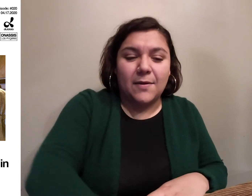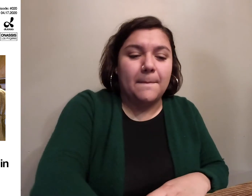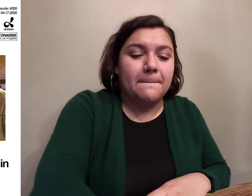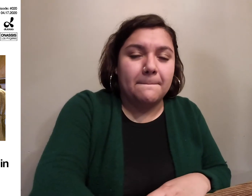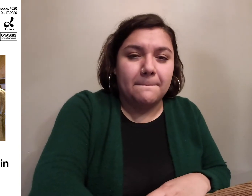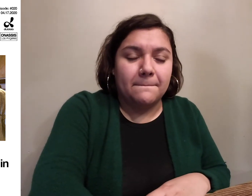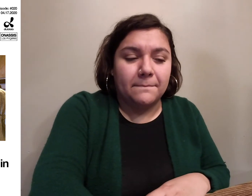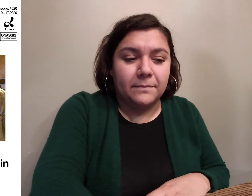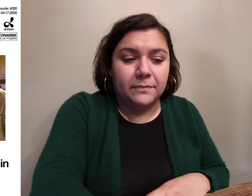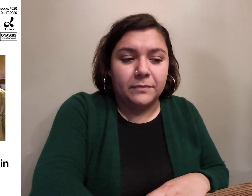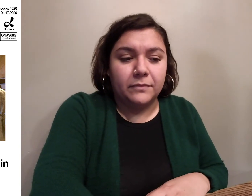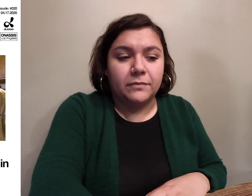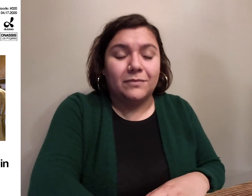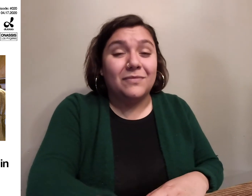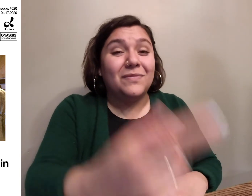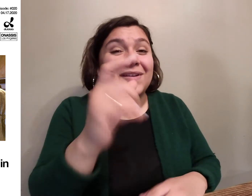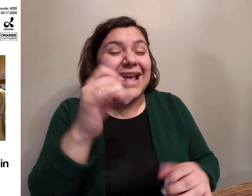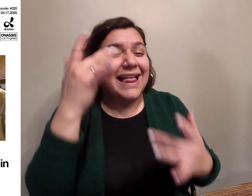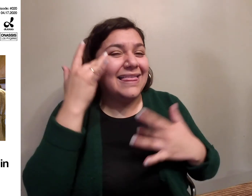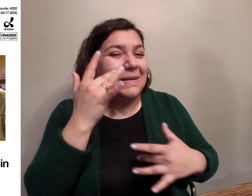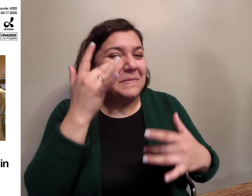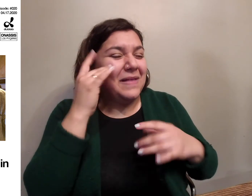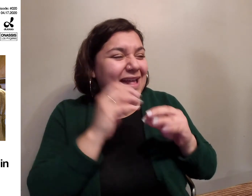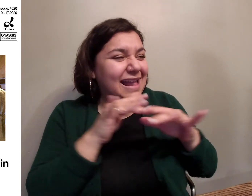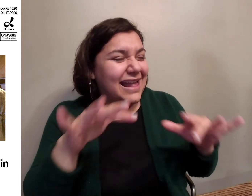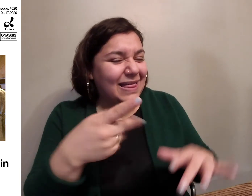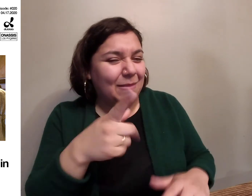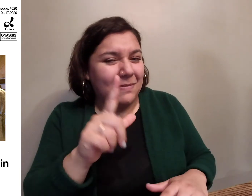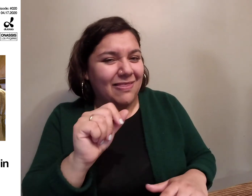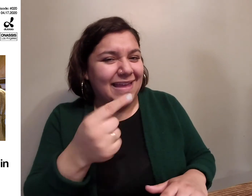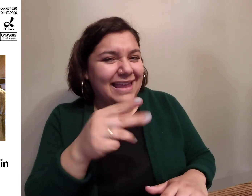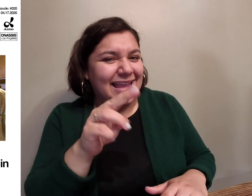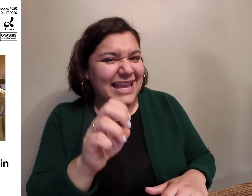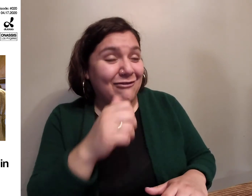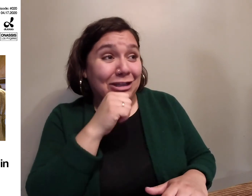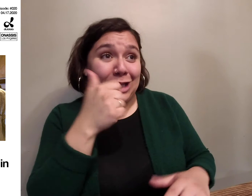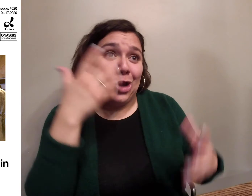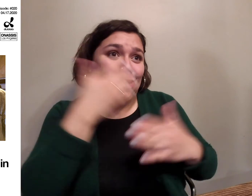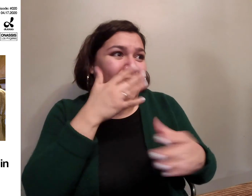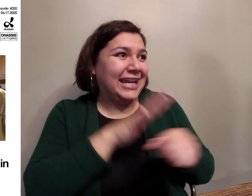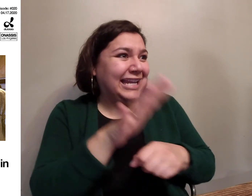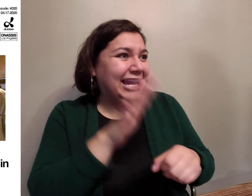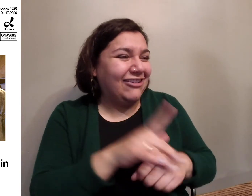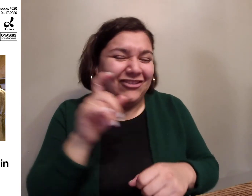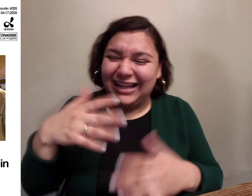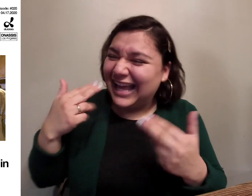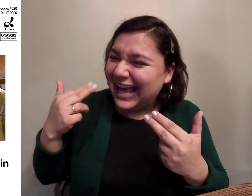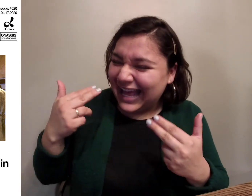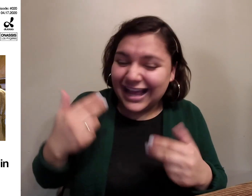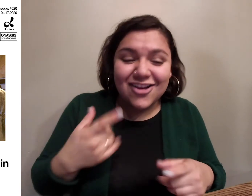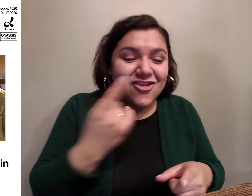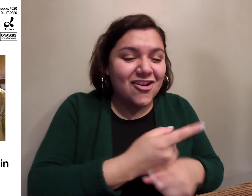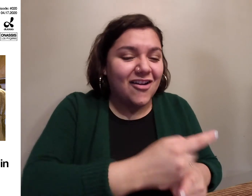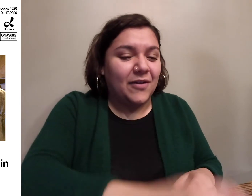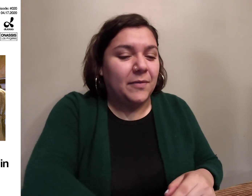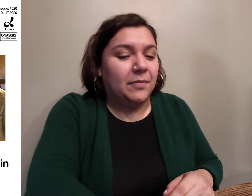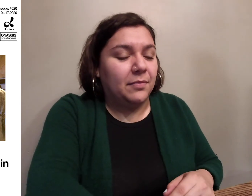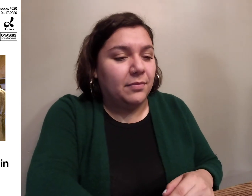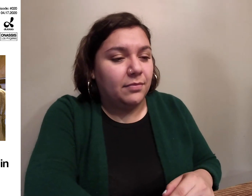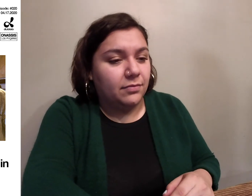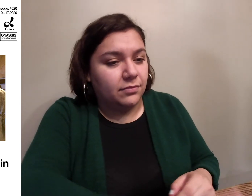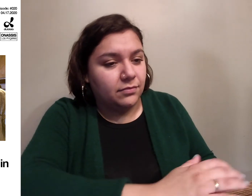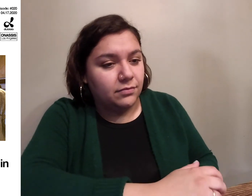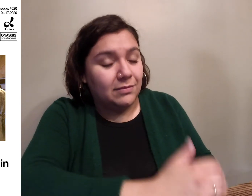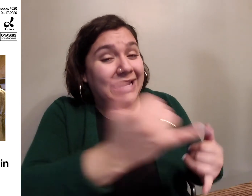enough. So let's you know, between catastrophe and tragedy, let's go deeper.